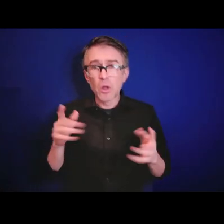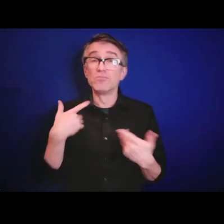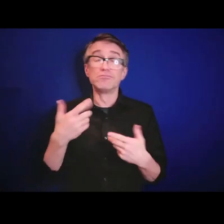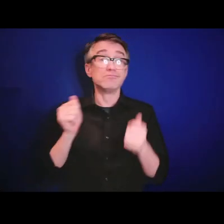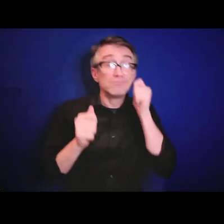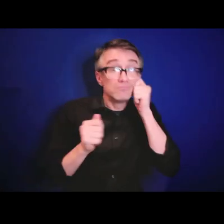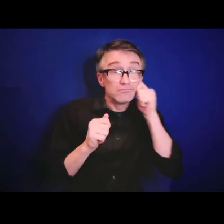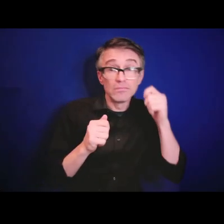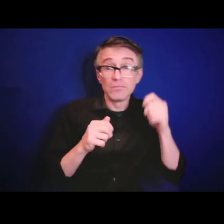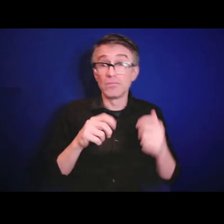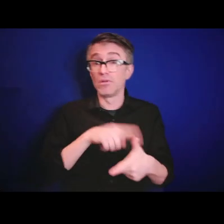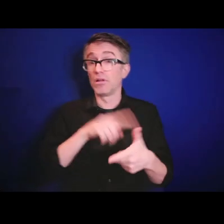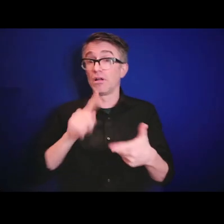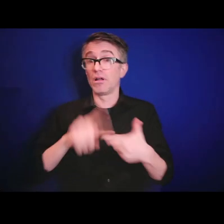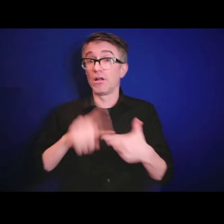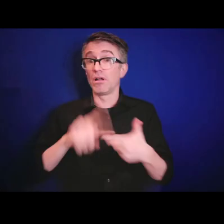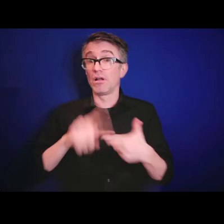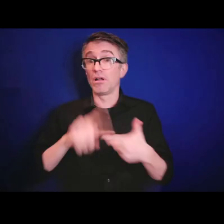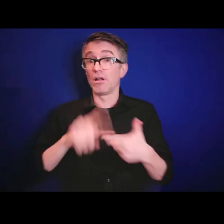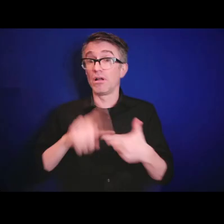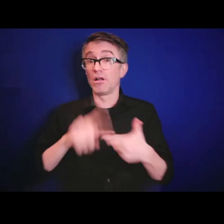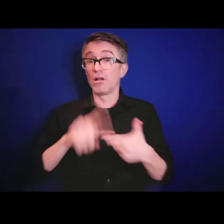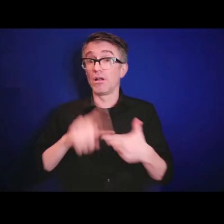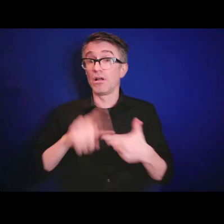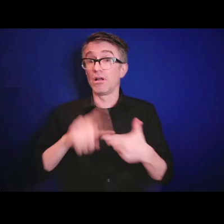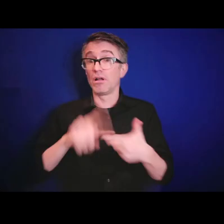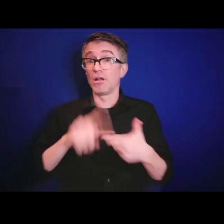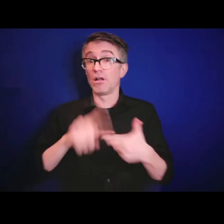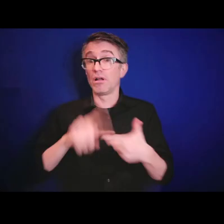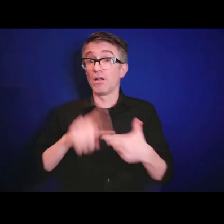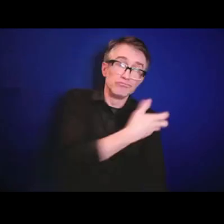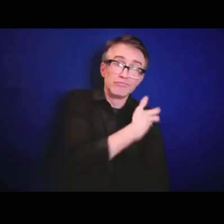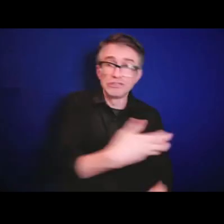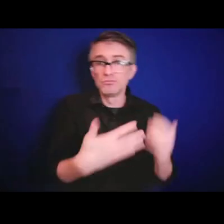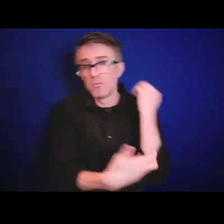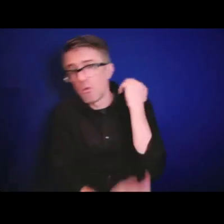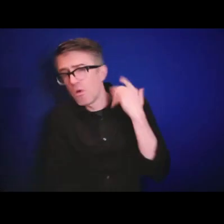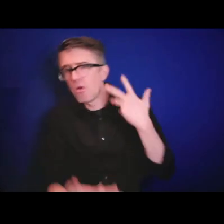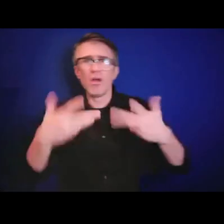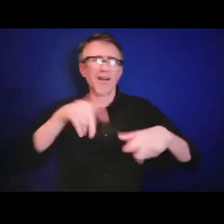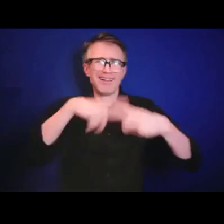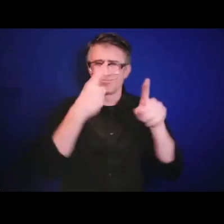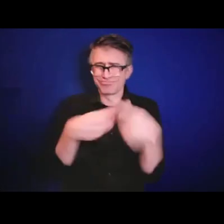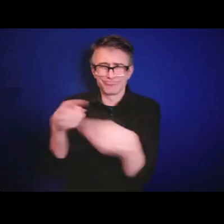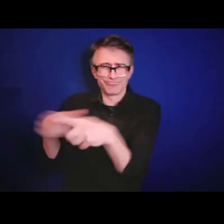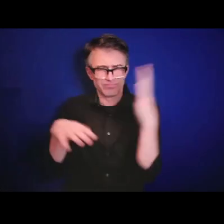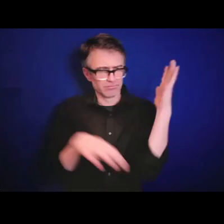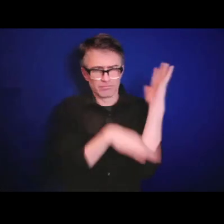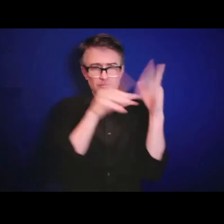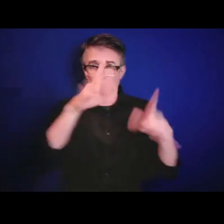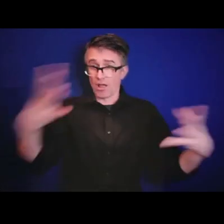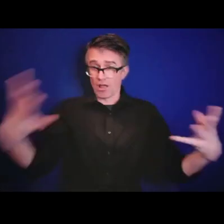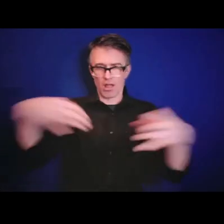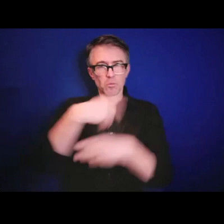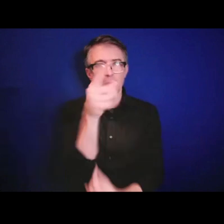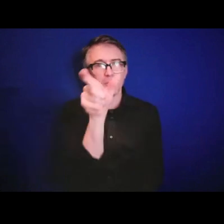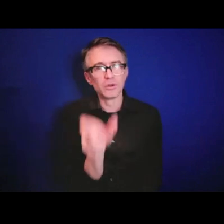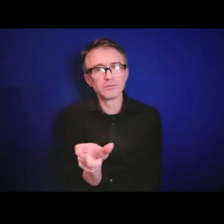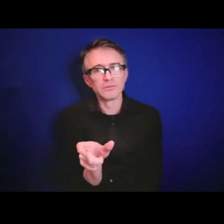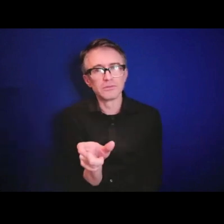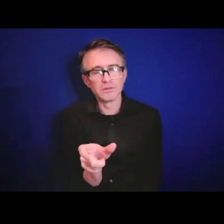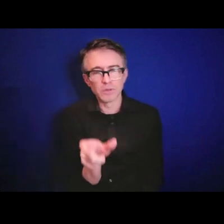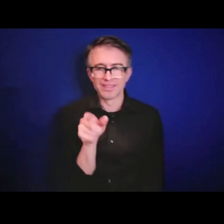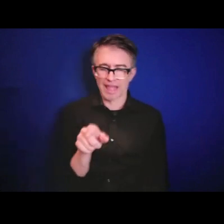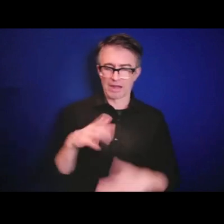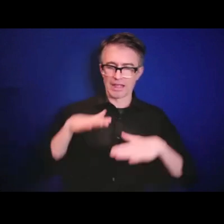sexual orientation, and others. Intersectionality comes from the tradition of Black feminist legal theory, and